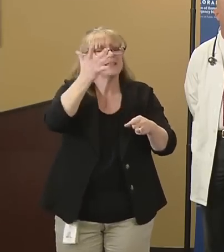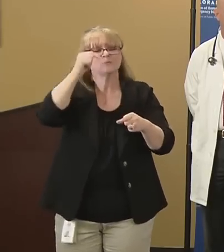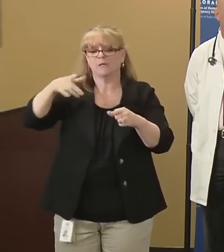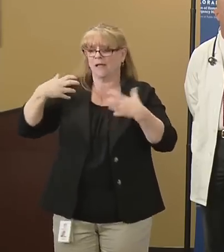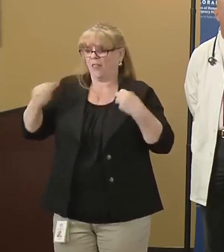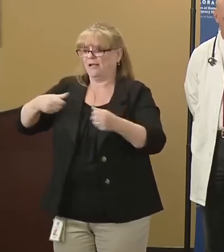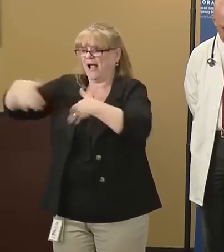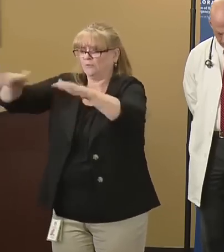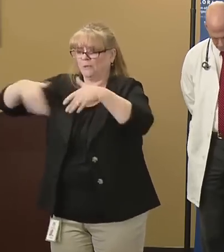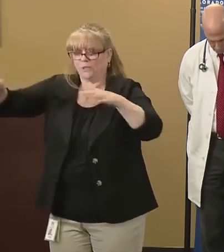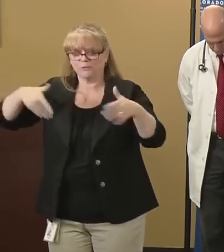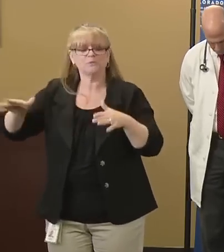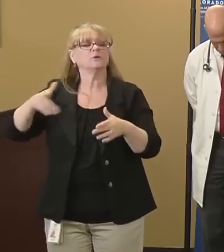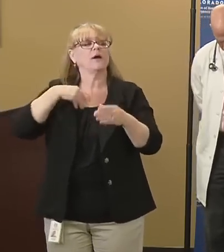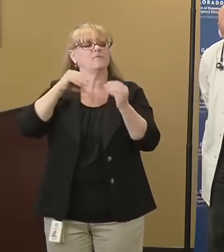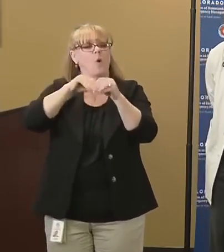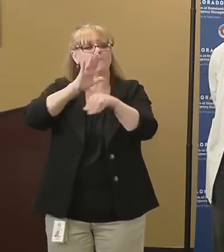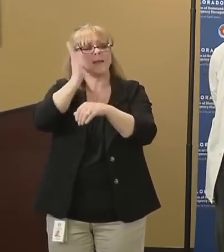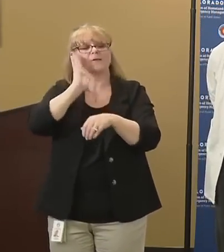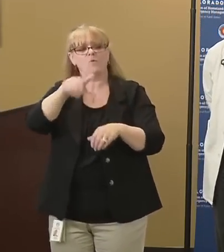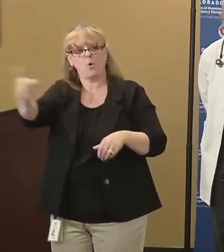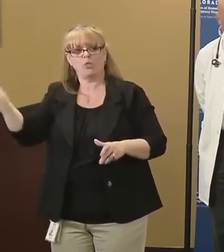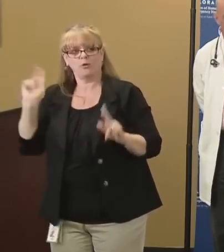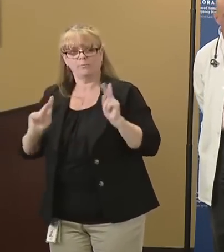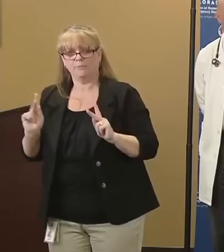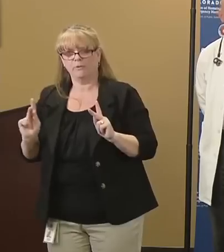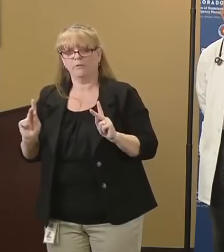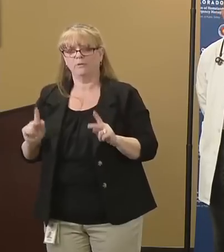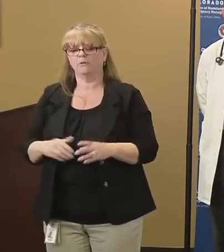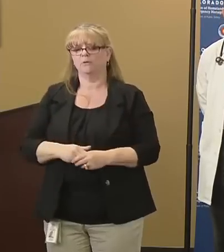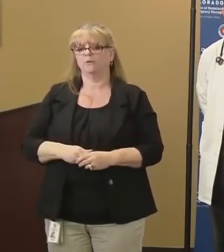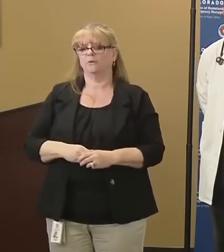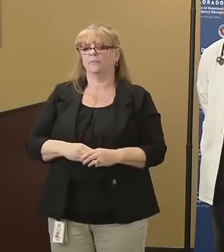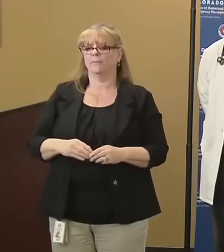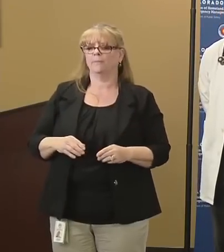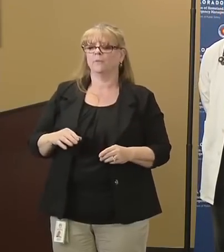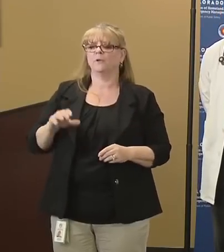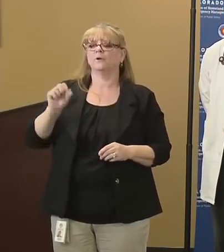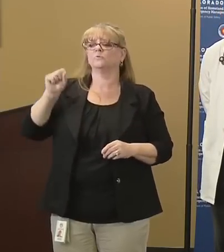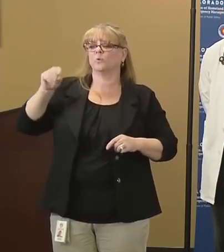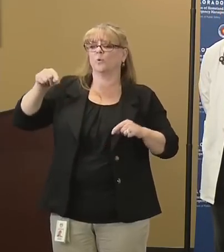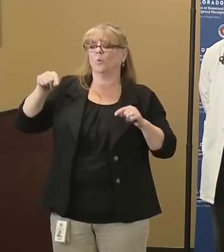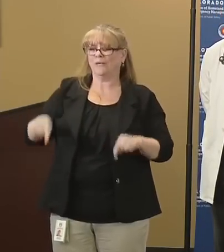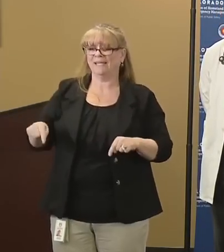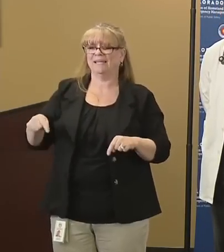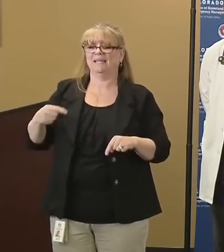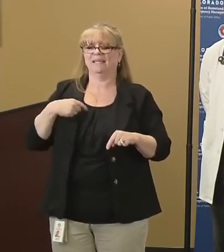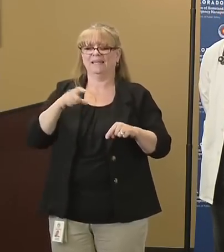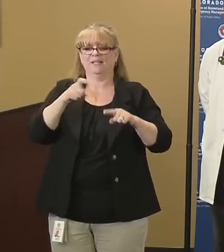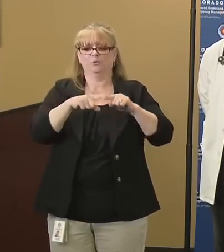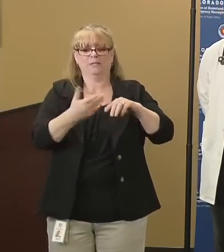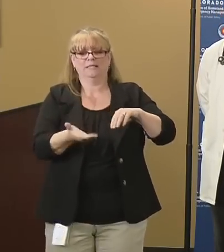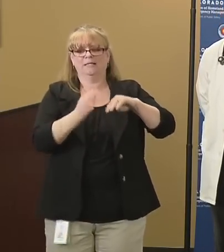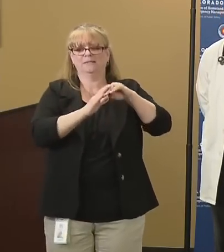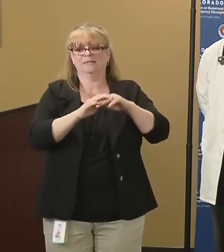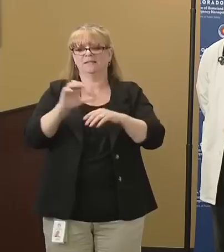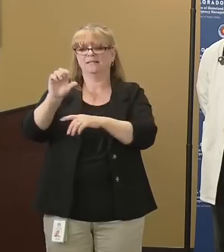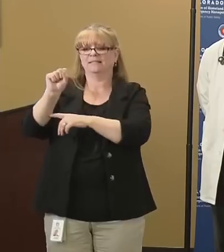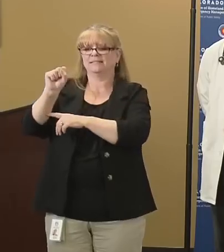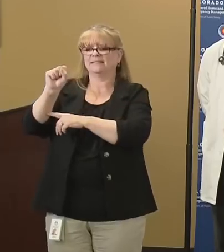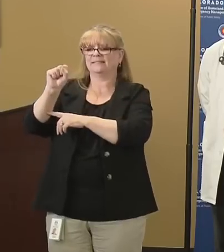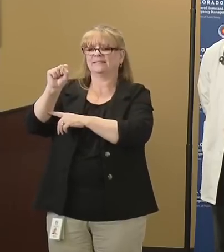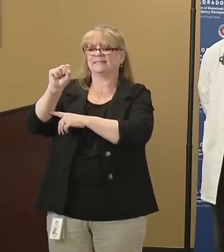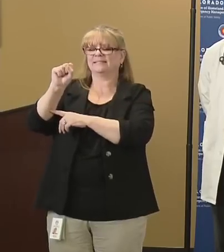part of what is being looked at, of course, is stepping up or increasing the step downs to the extent possible, both for COVID patients